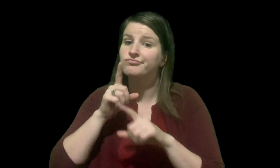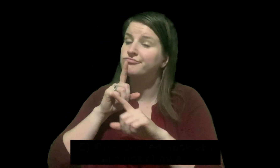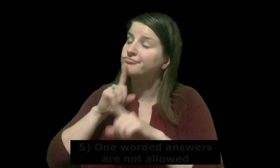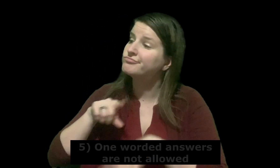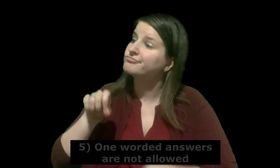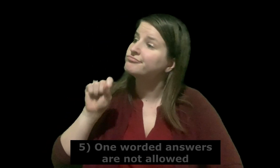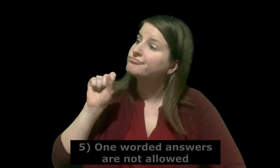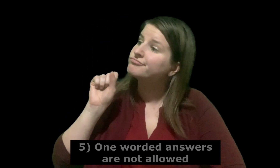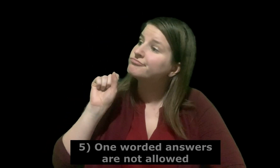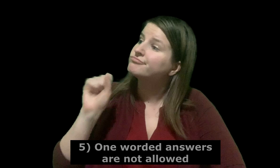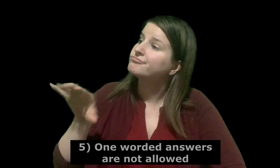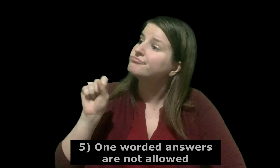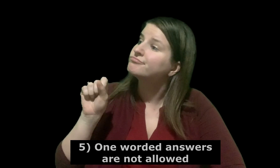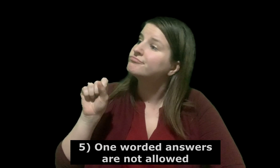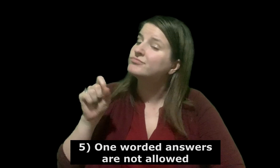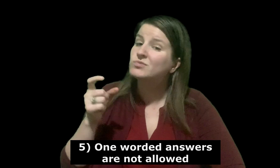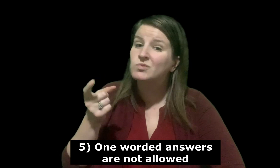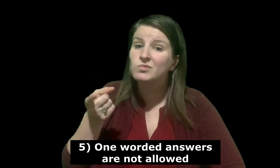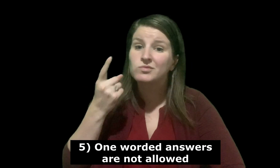And next, whenever you're talking with someone,